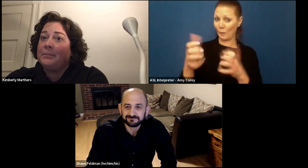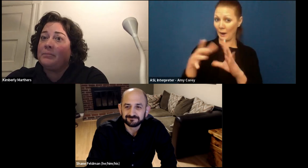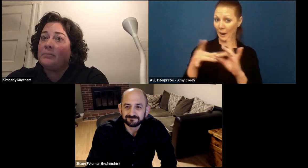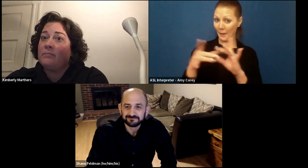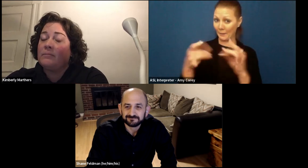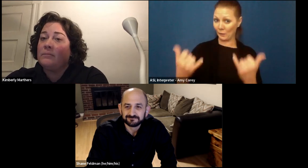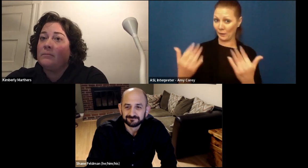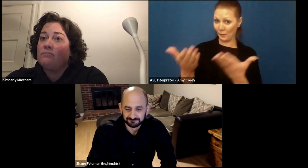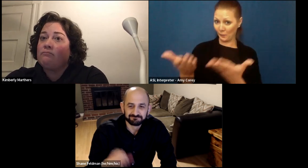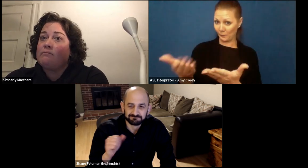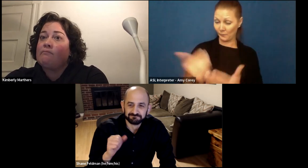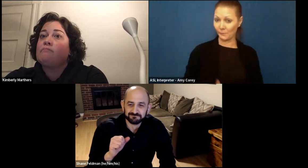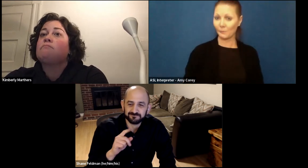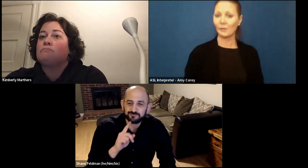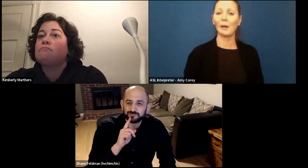time?